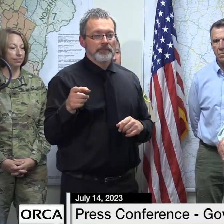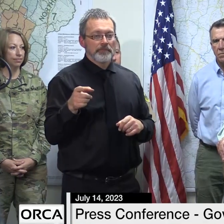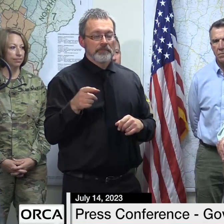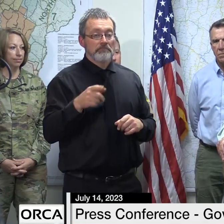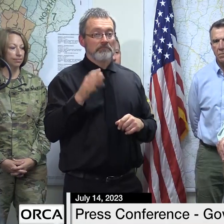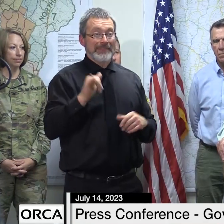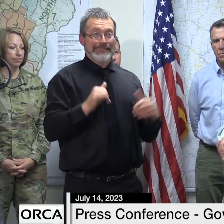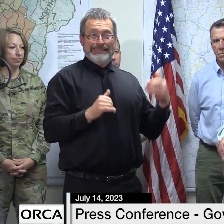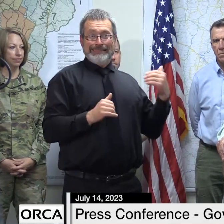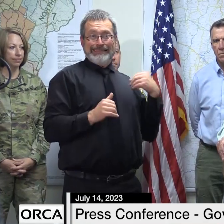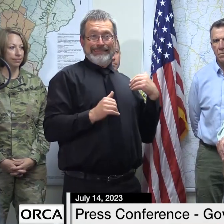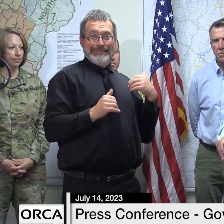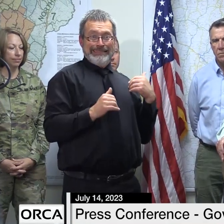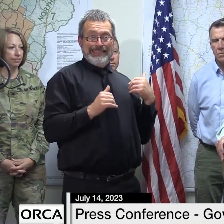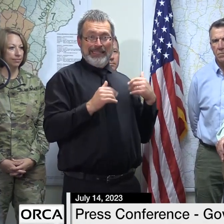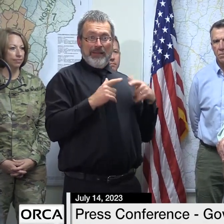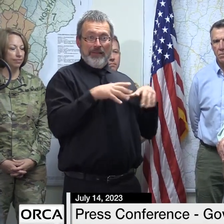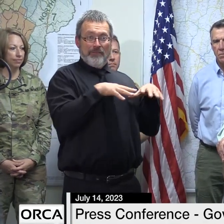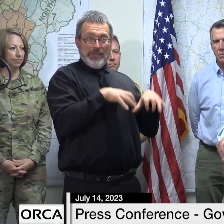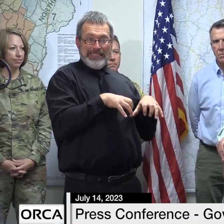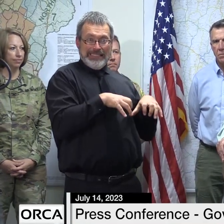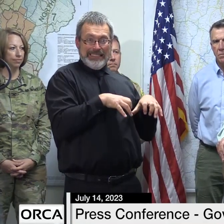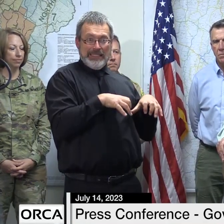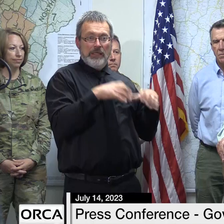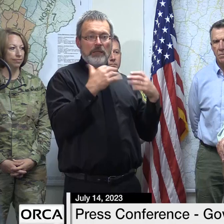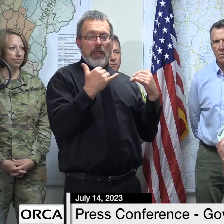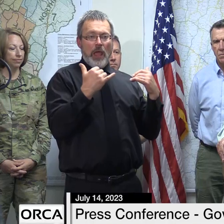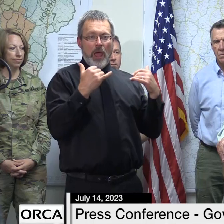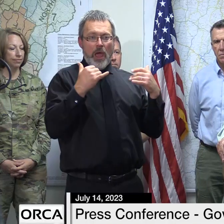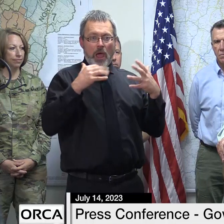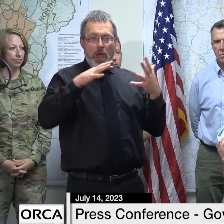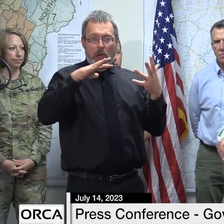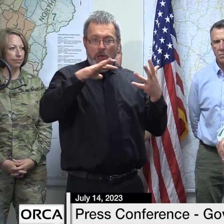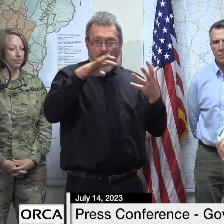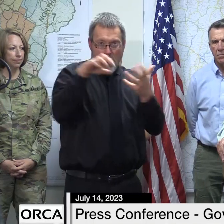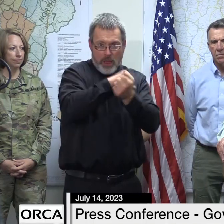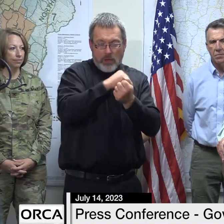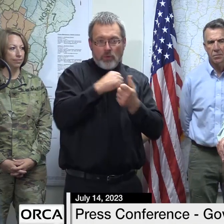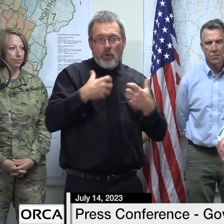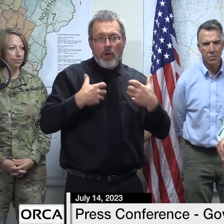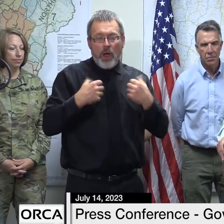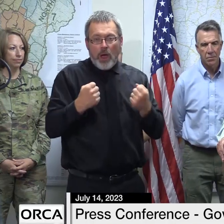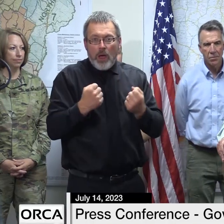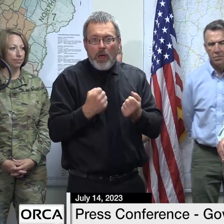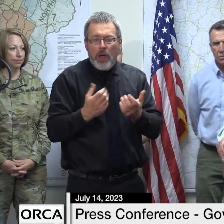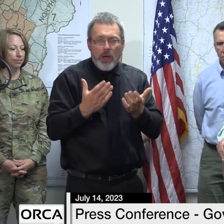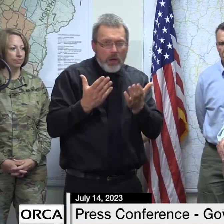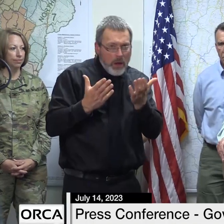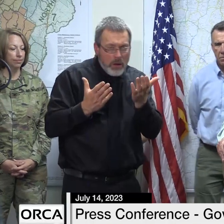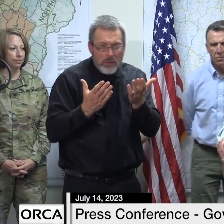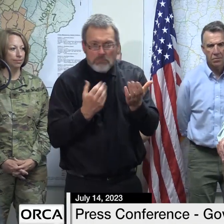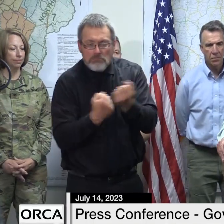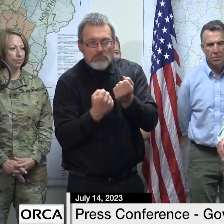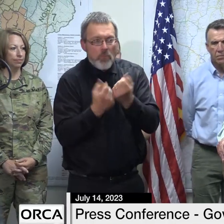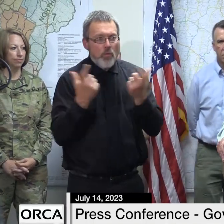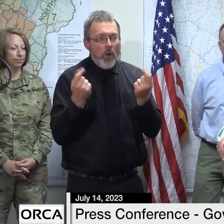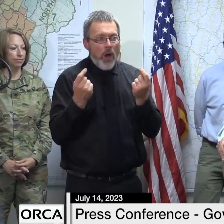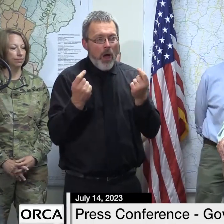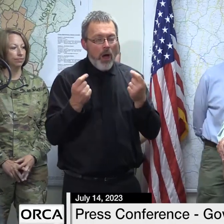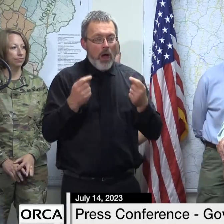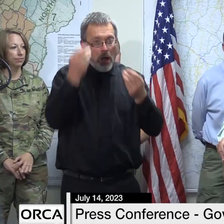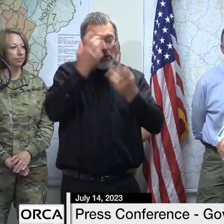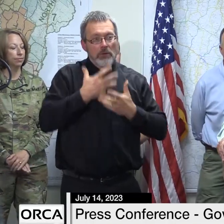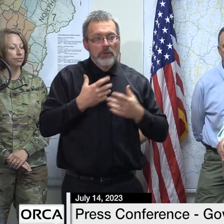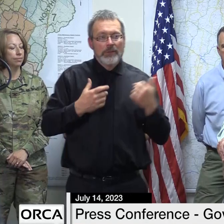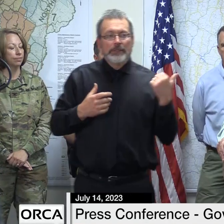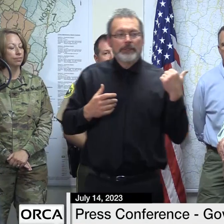we have not. We have heard from USDA that if we're going to get direct payments to those